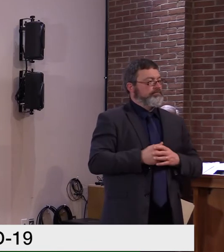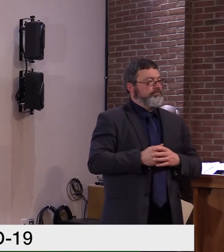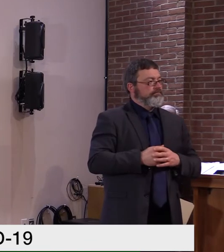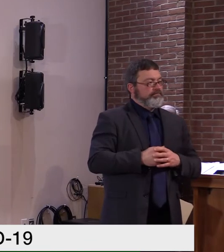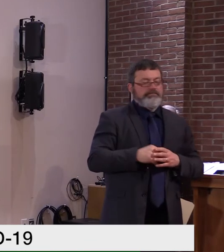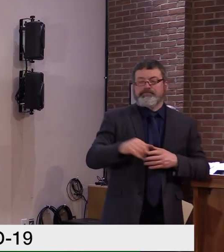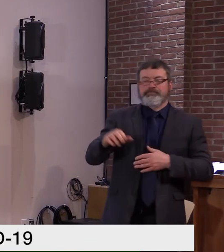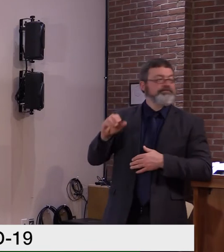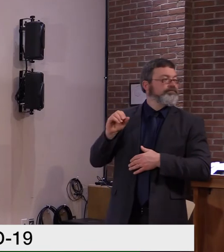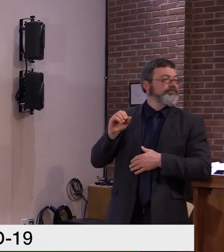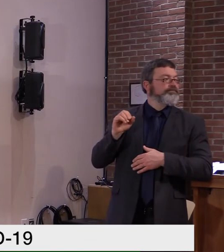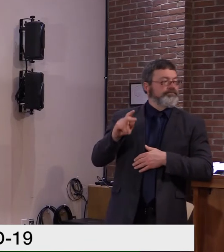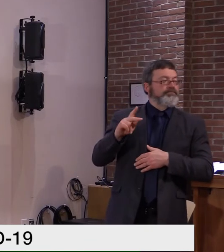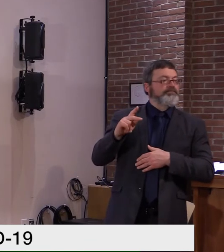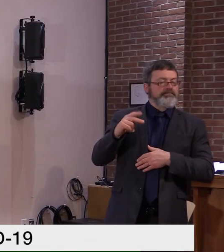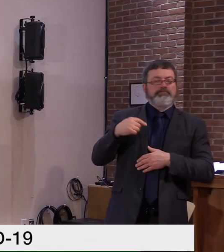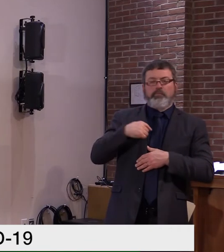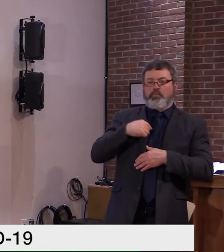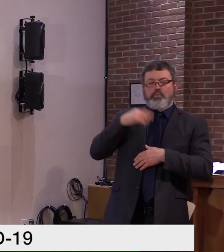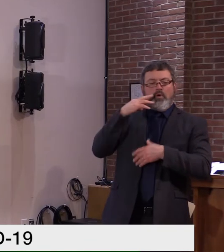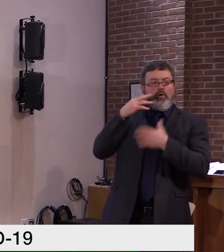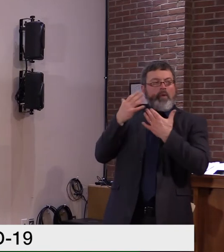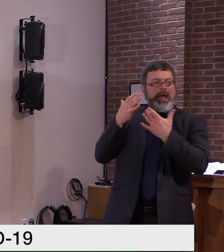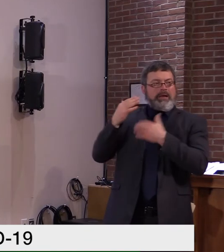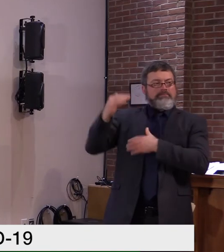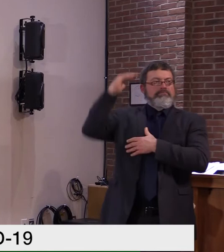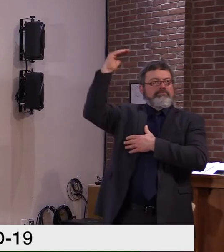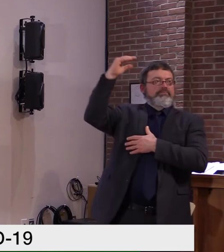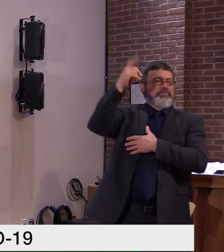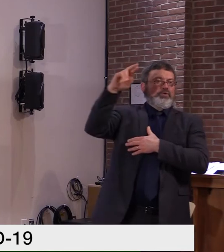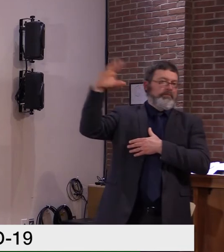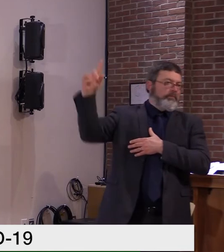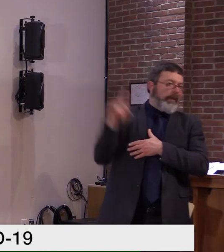you. Avery, WCAX.